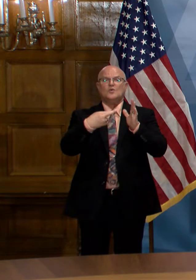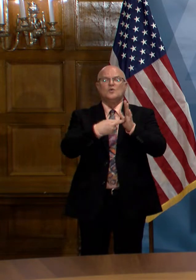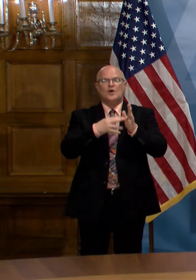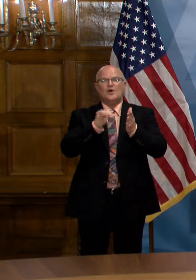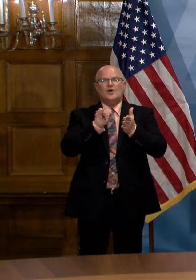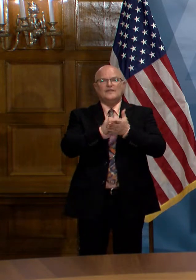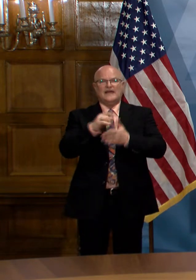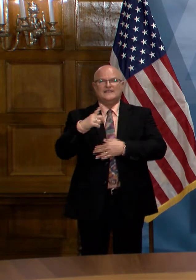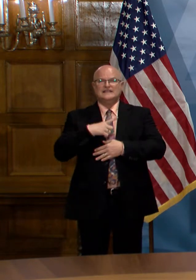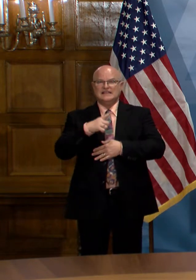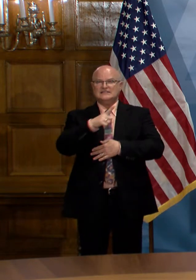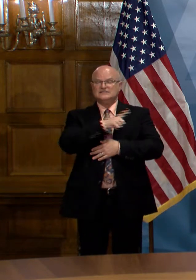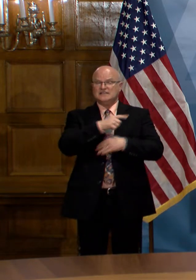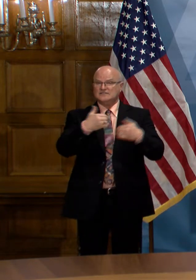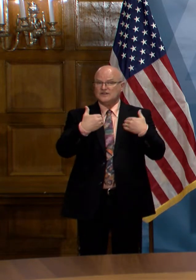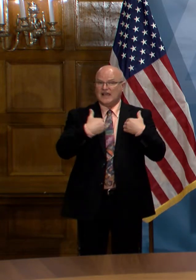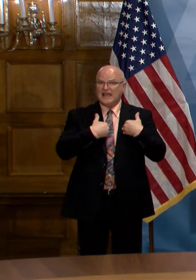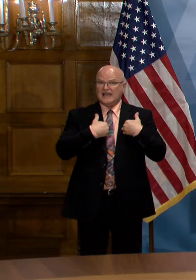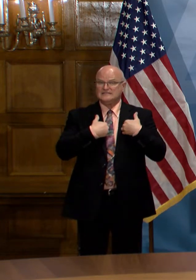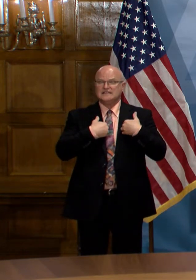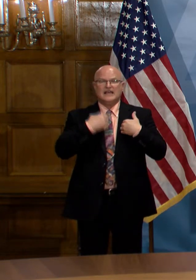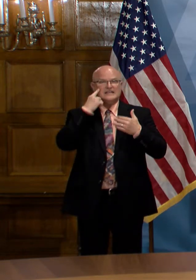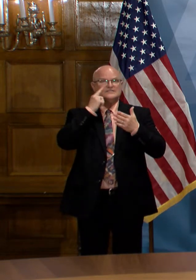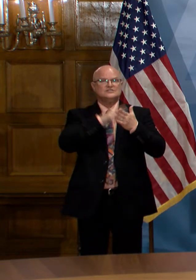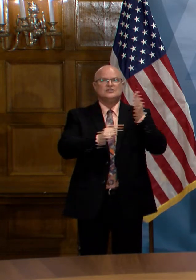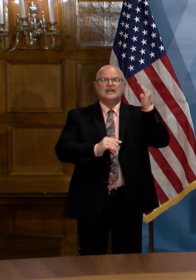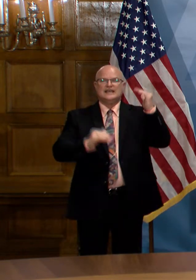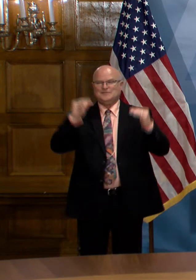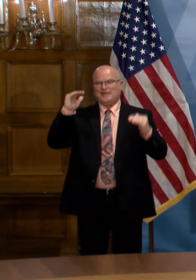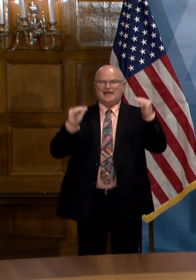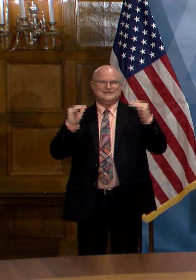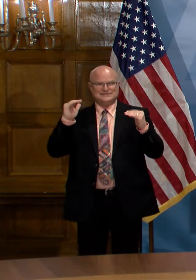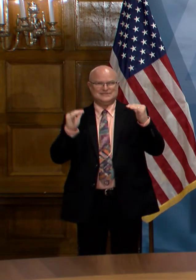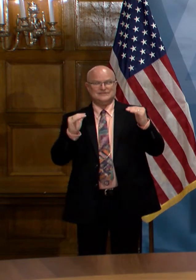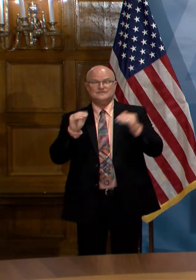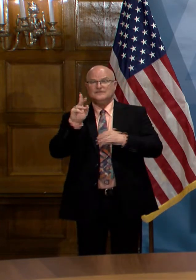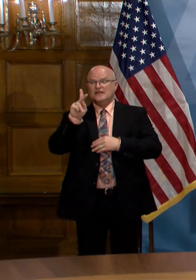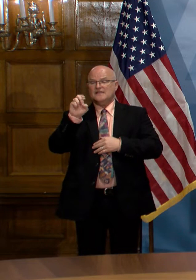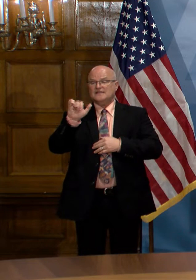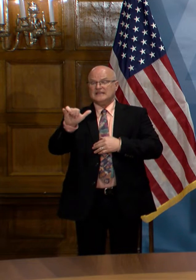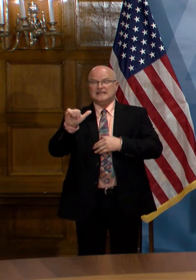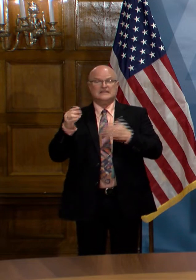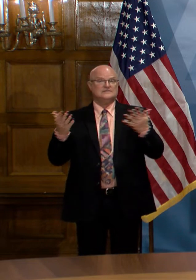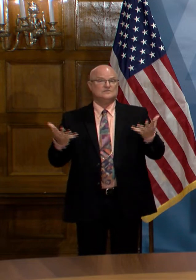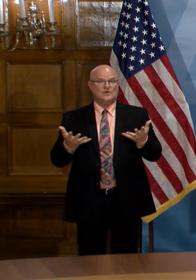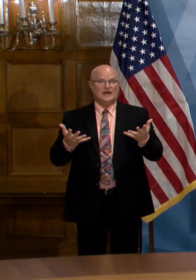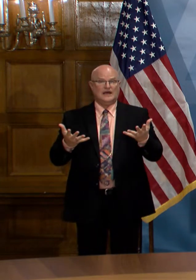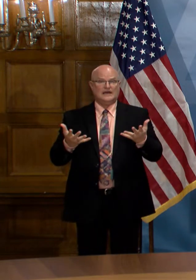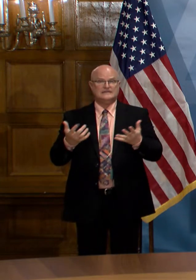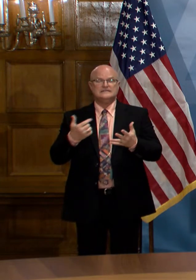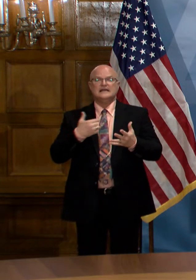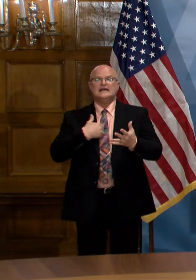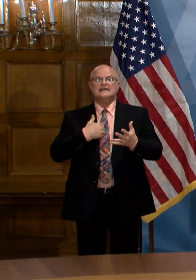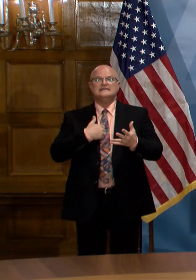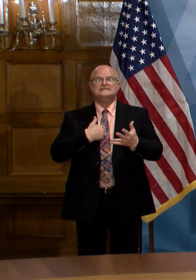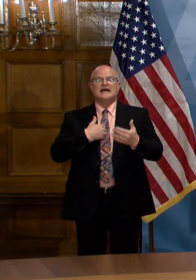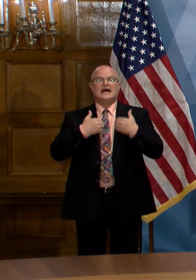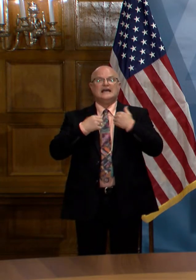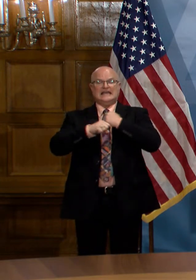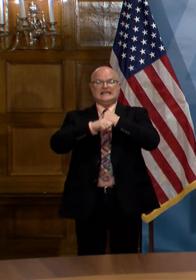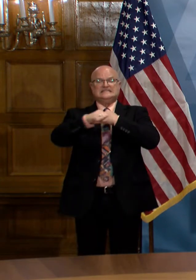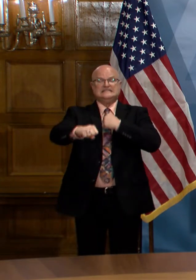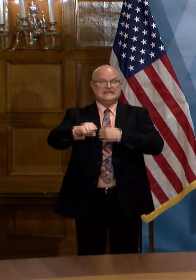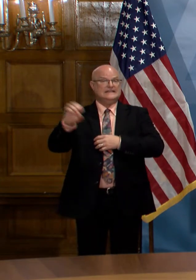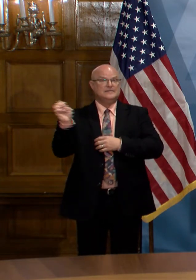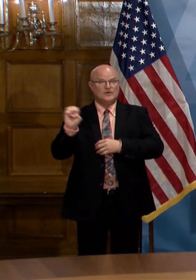that the legislature has as a check and balance. And so the key is that as I extend any